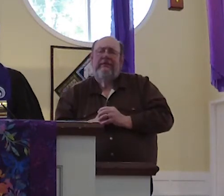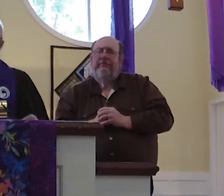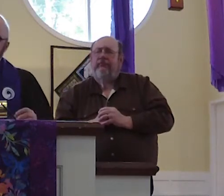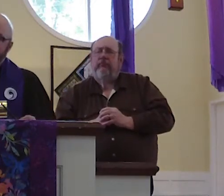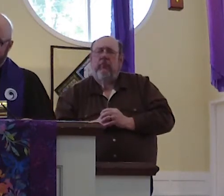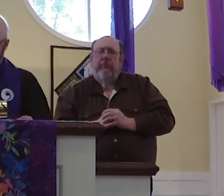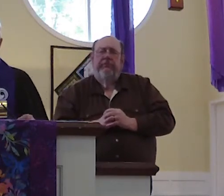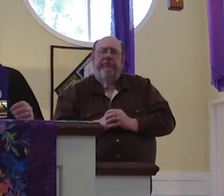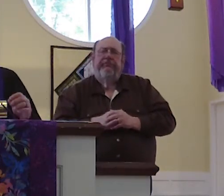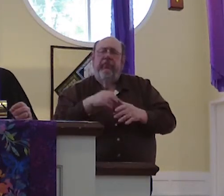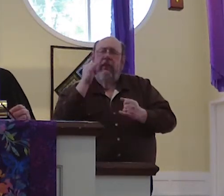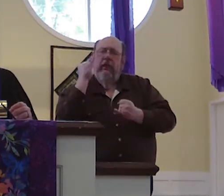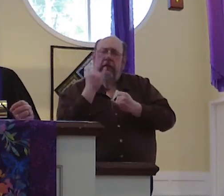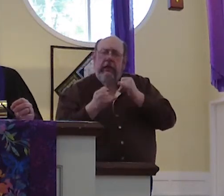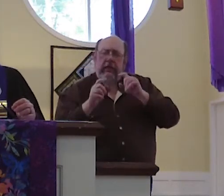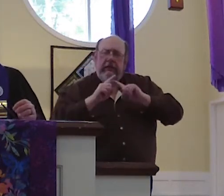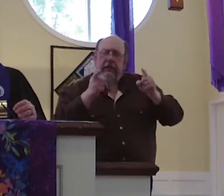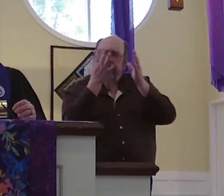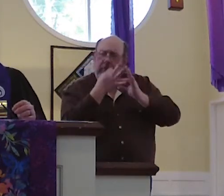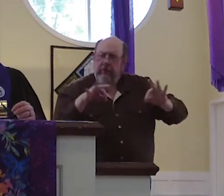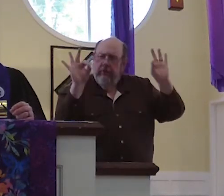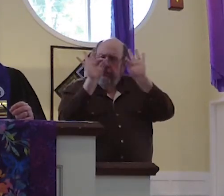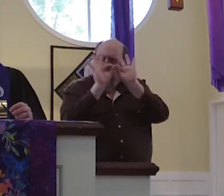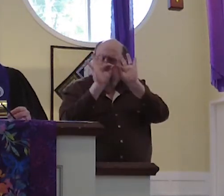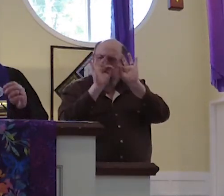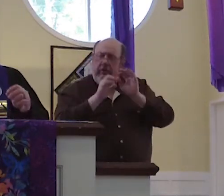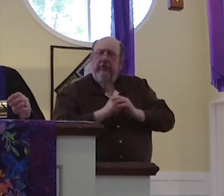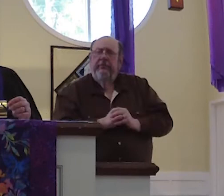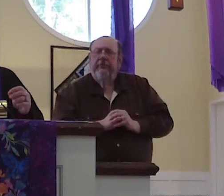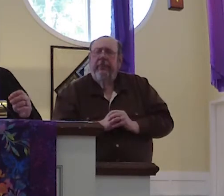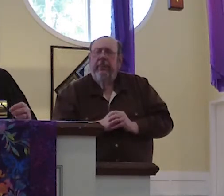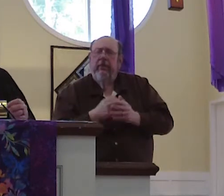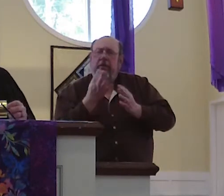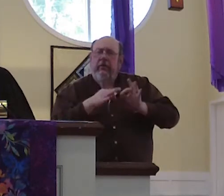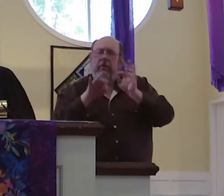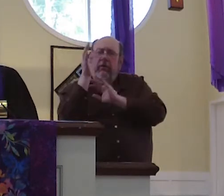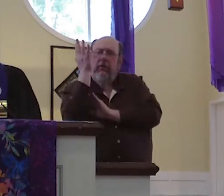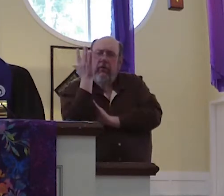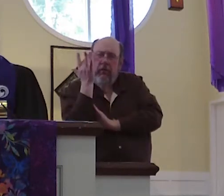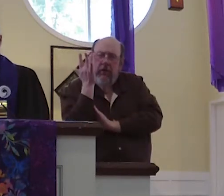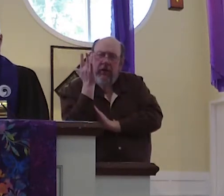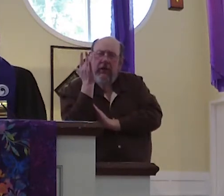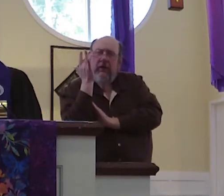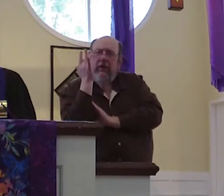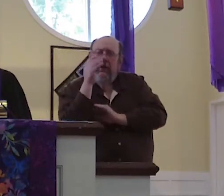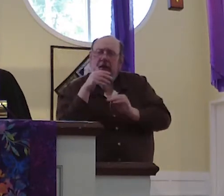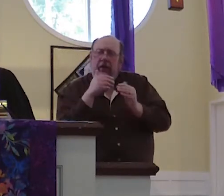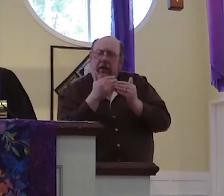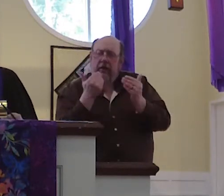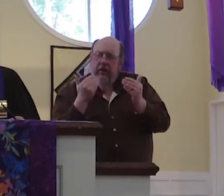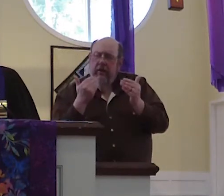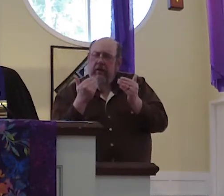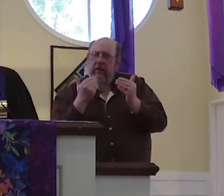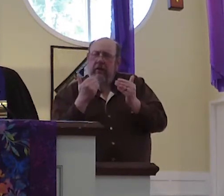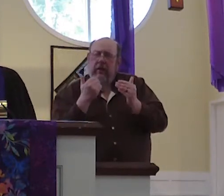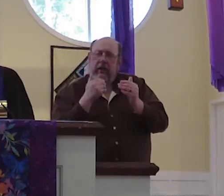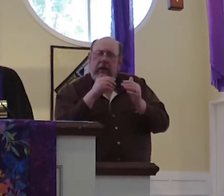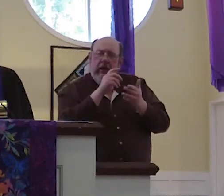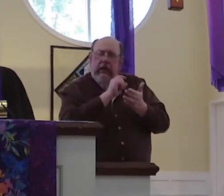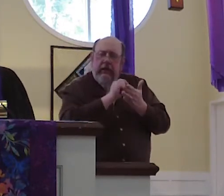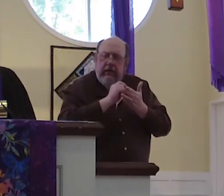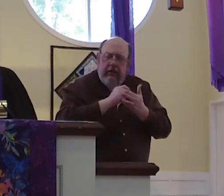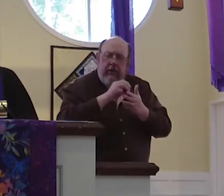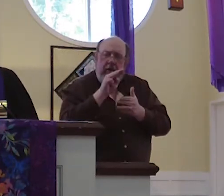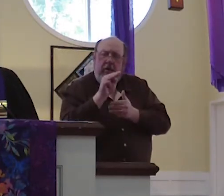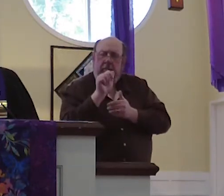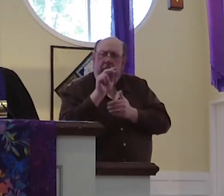Now, this last distinction, it's important. It's important because the verses that precede the prayer in our text from Matthew give us